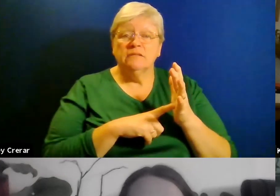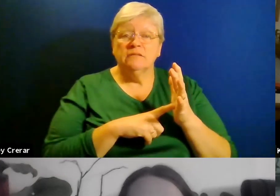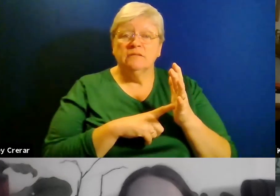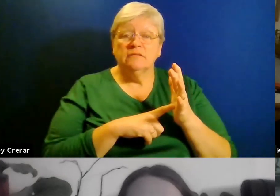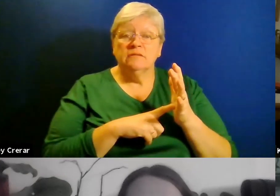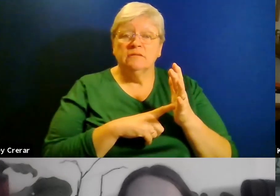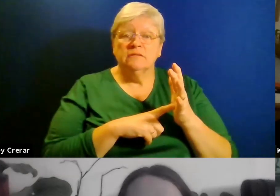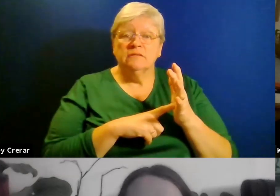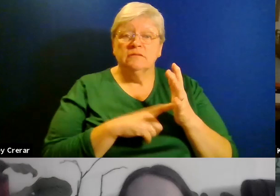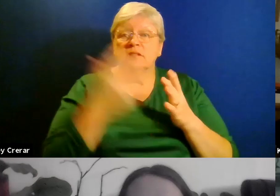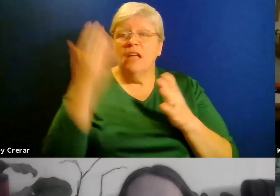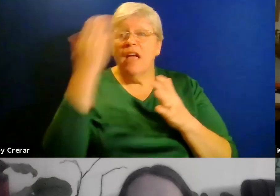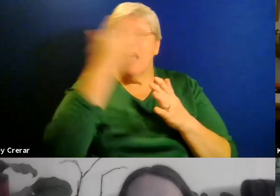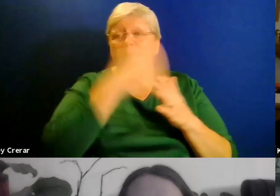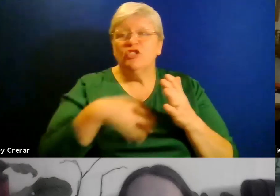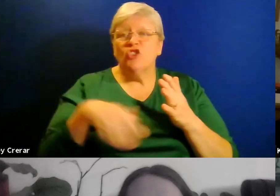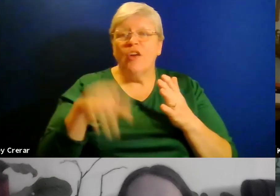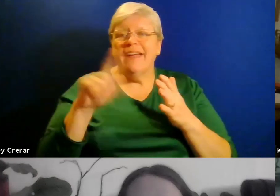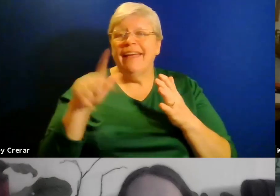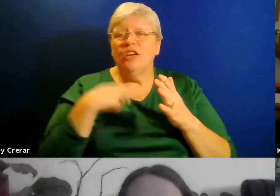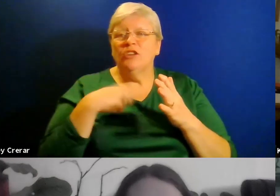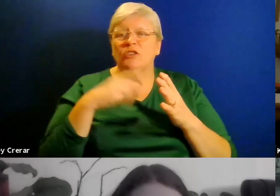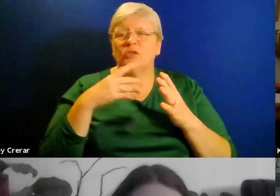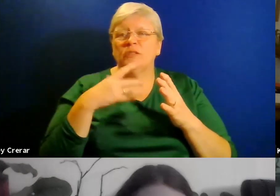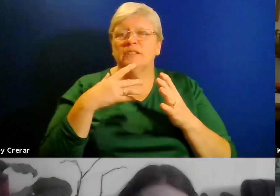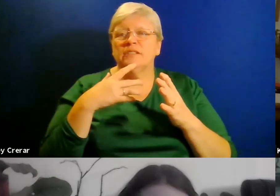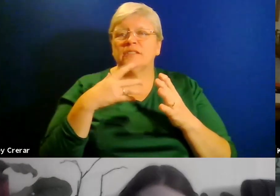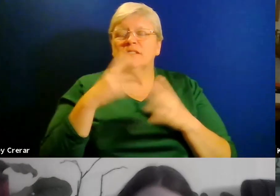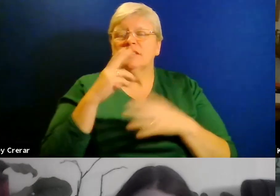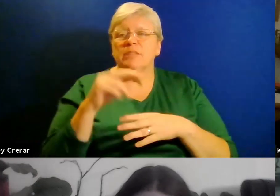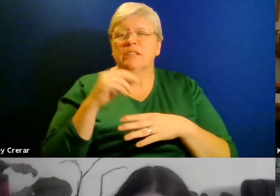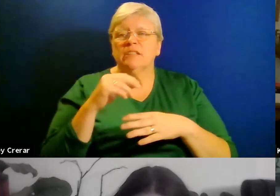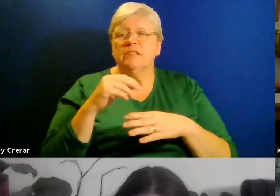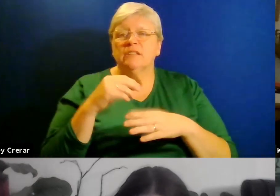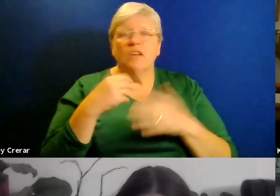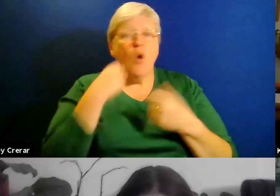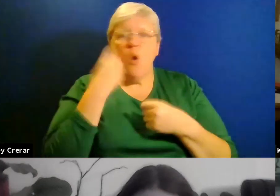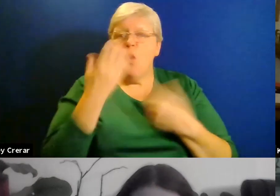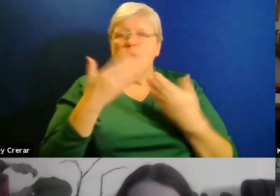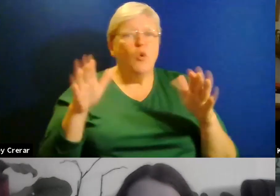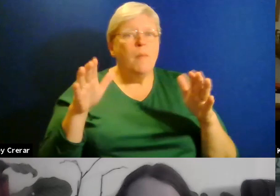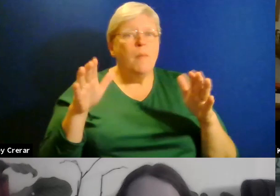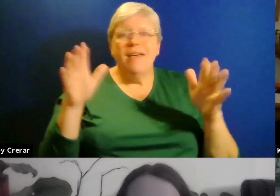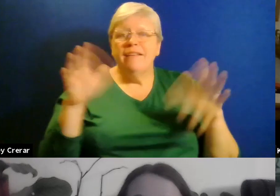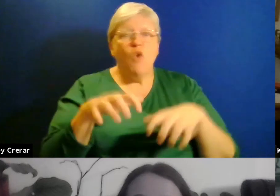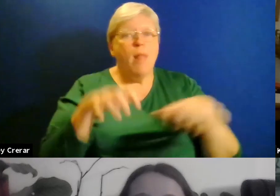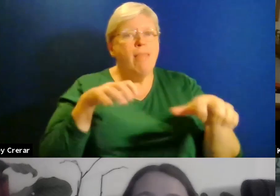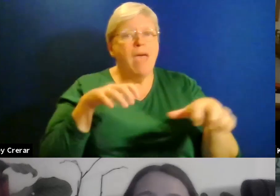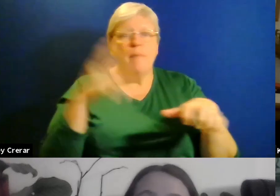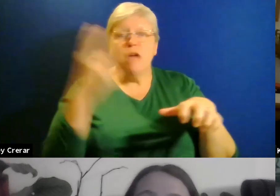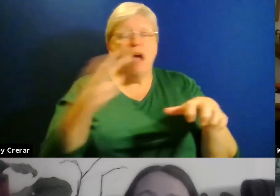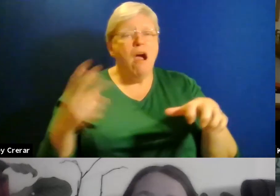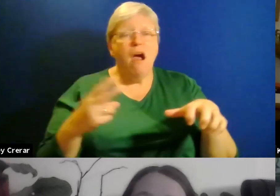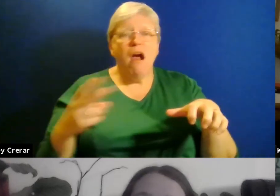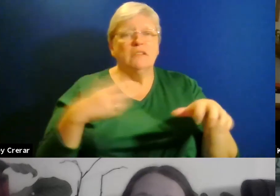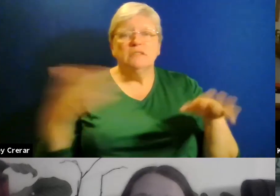Oh, right, sorry, I couldn't unmute there for a second. Submissions are always open for Leopard Arts. The only prerequisite